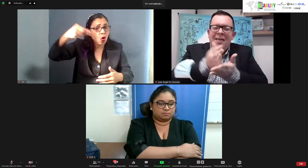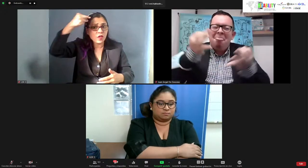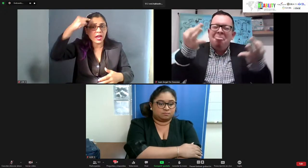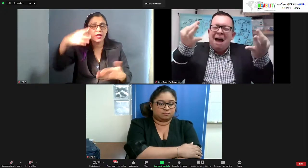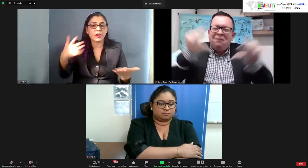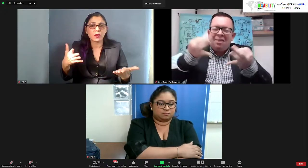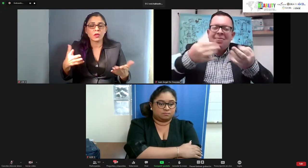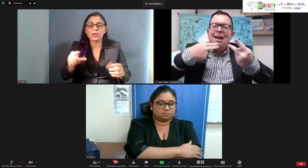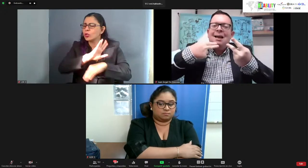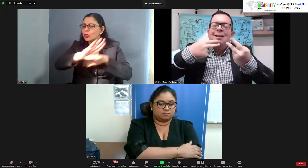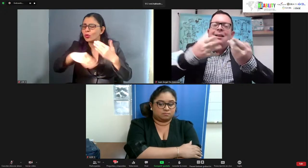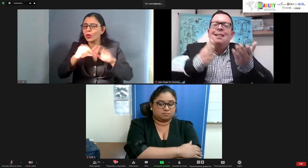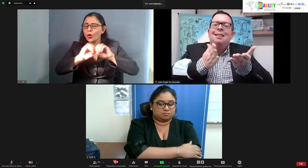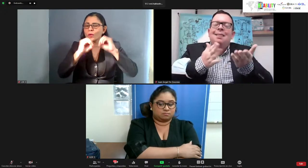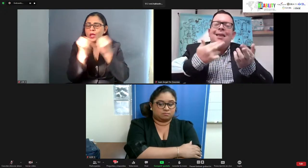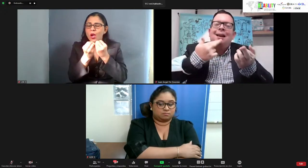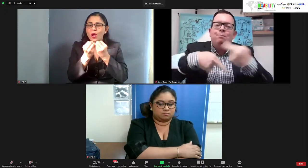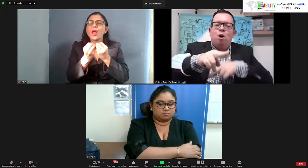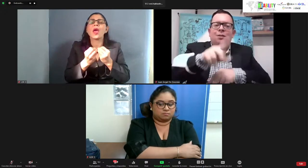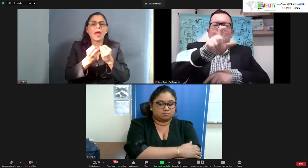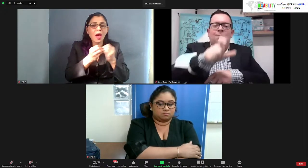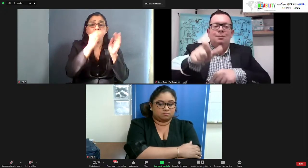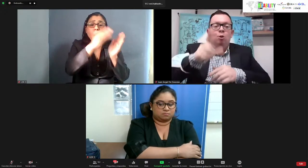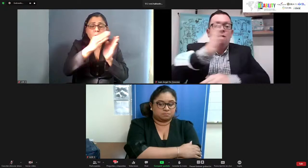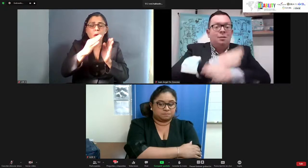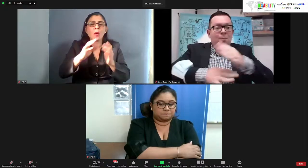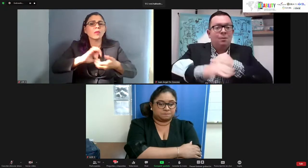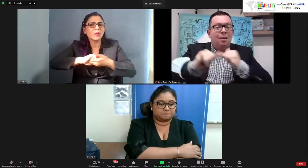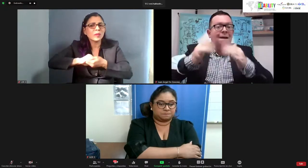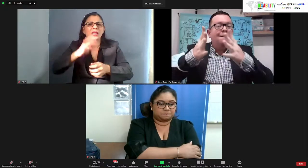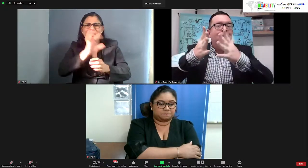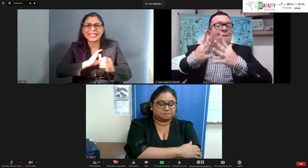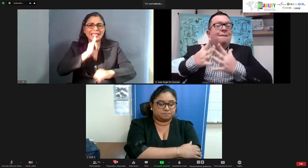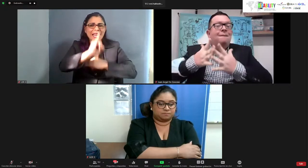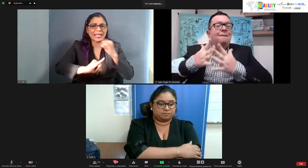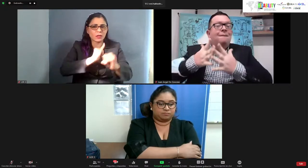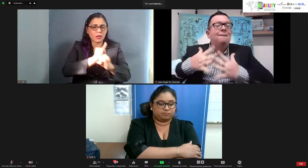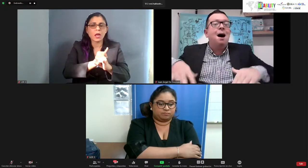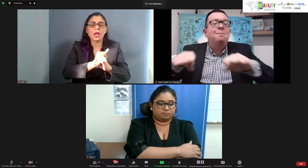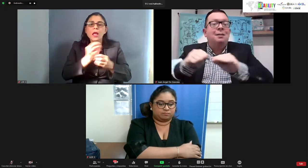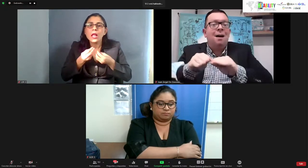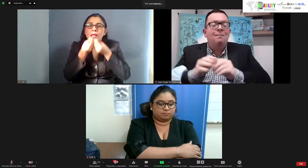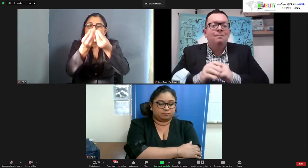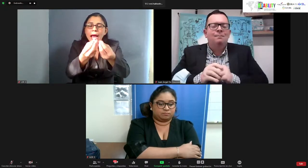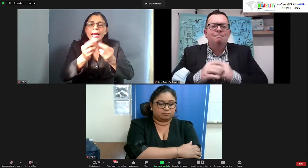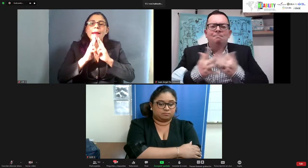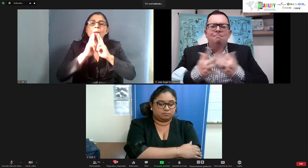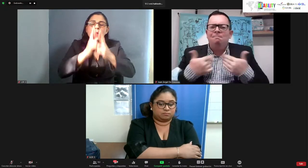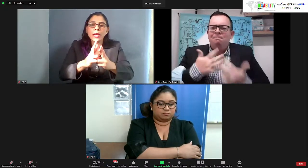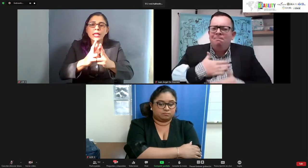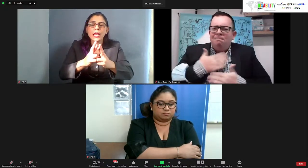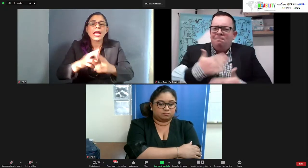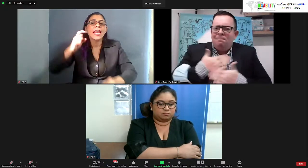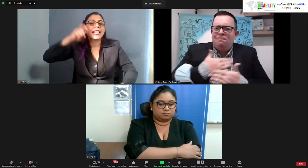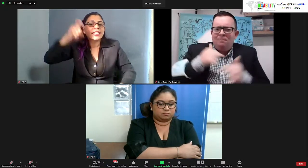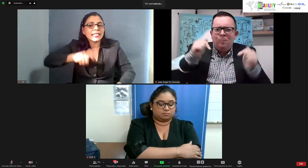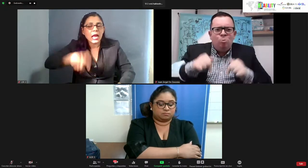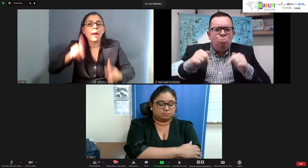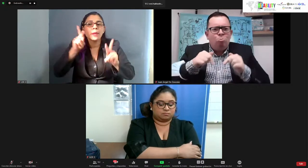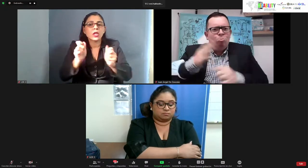states from the corporation international cooperation institutions we can